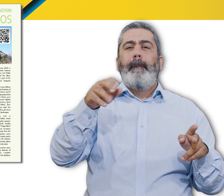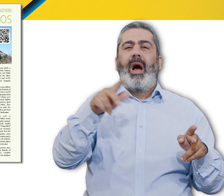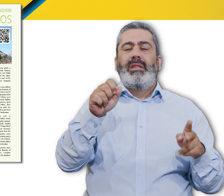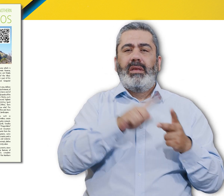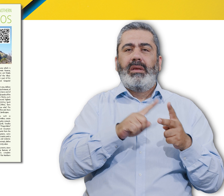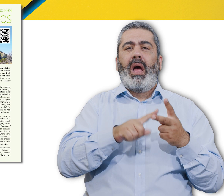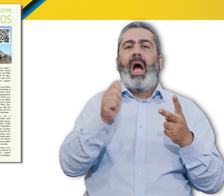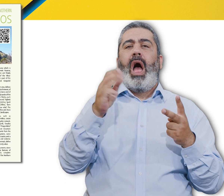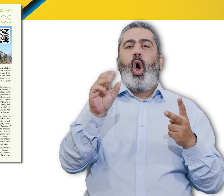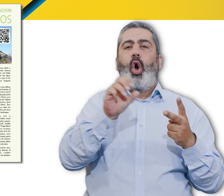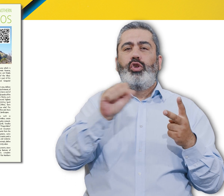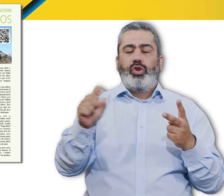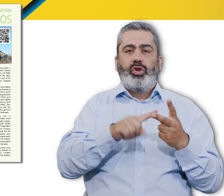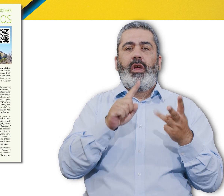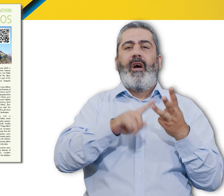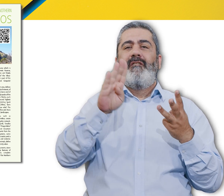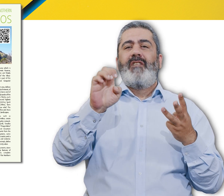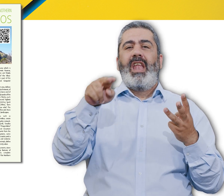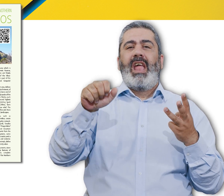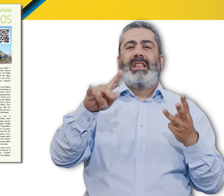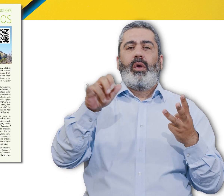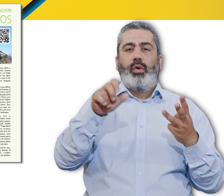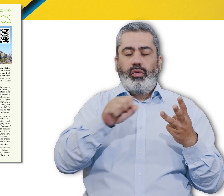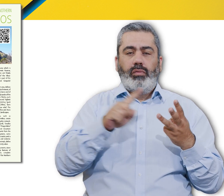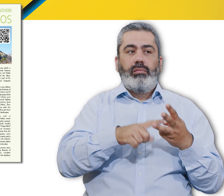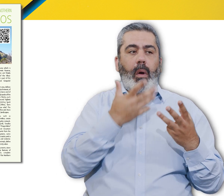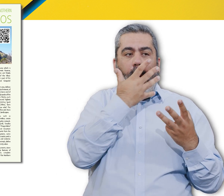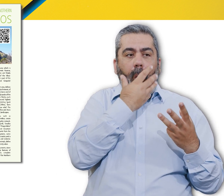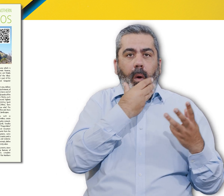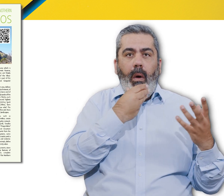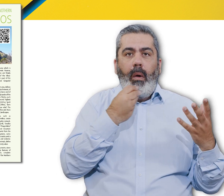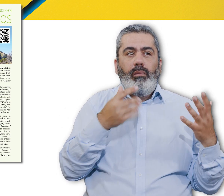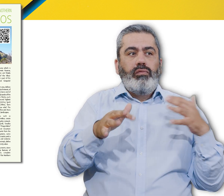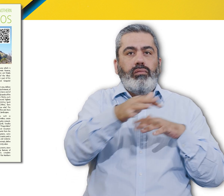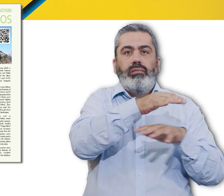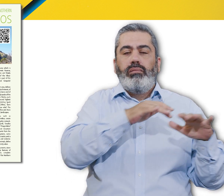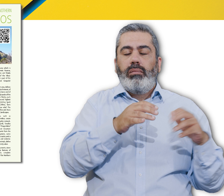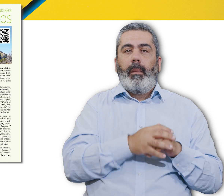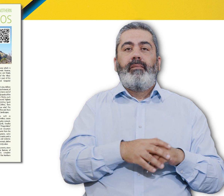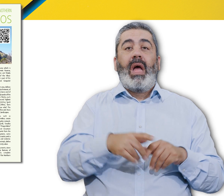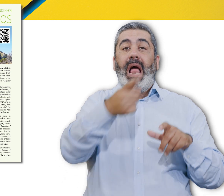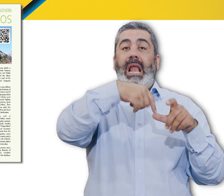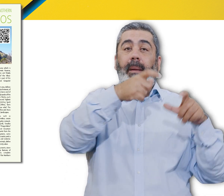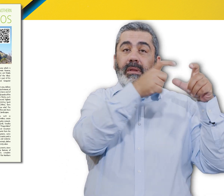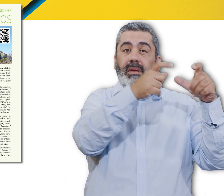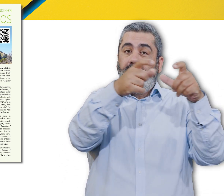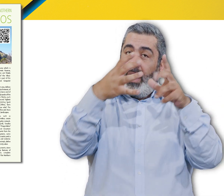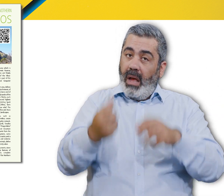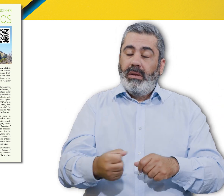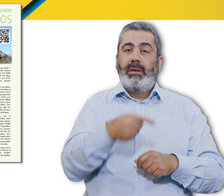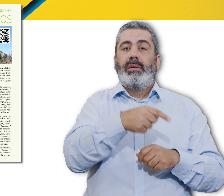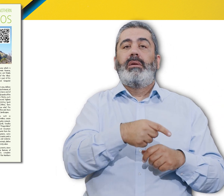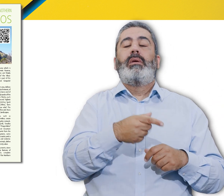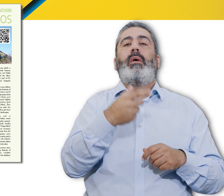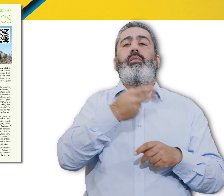and rivers, such as Voidamatis, Eos, Venetigas, create an impressive hydrographic network. Mountain lakes